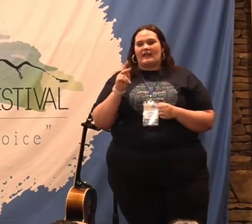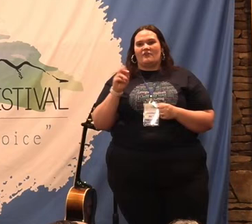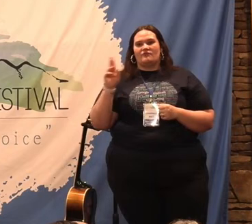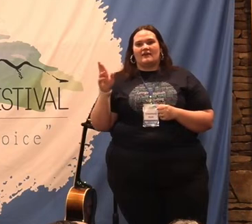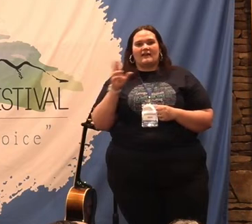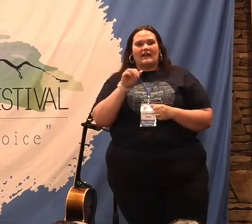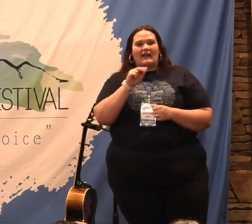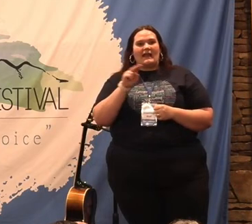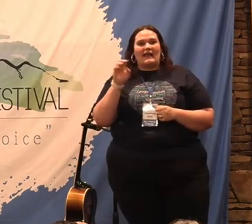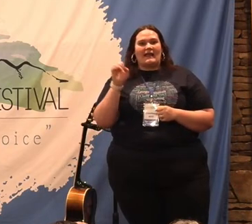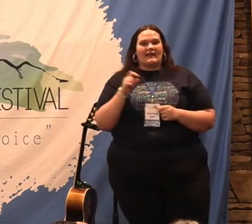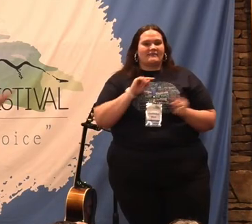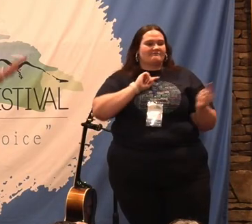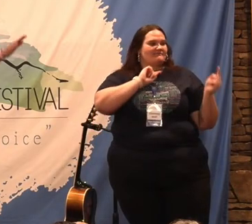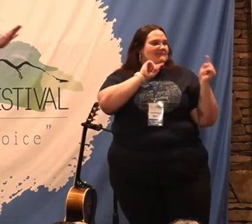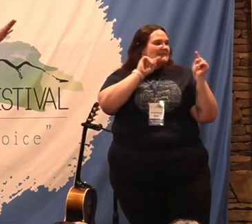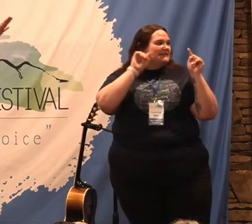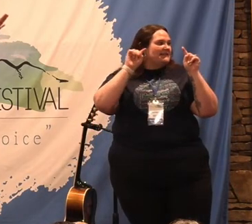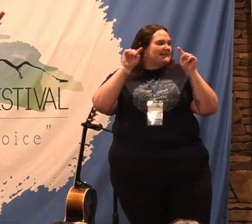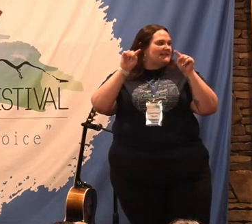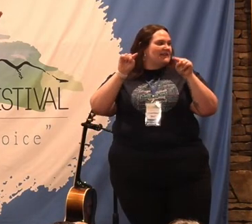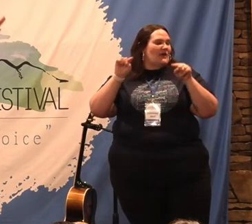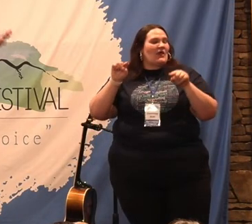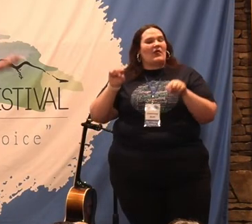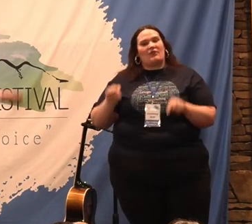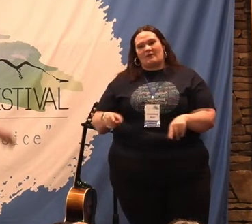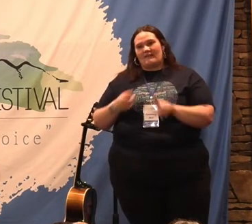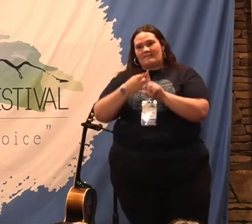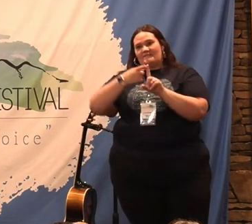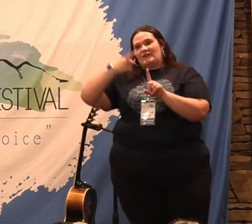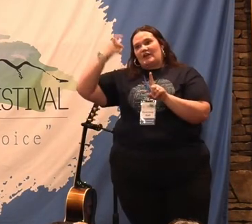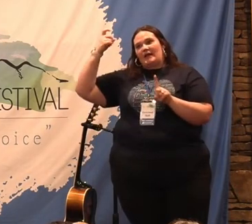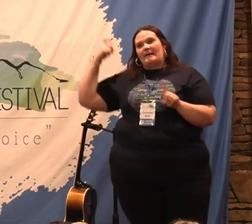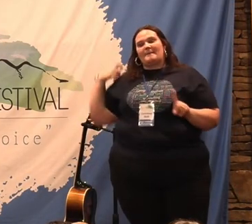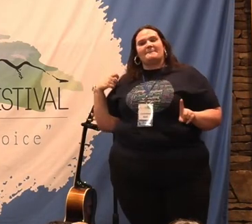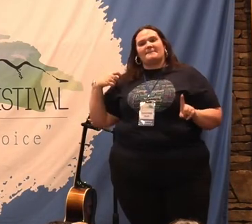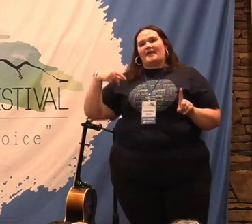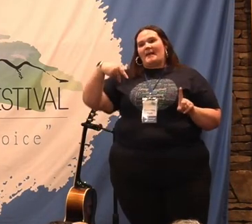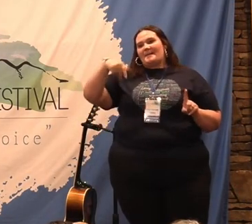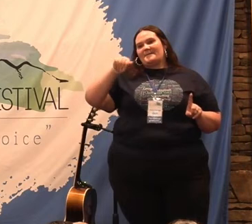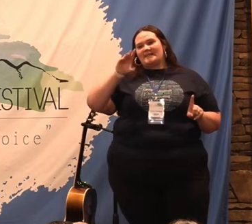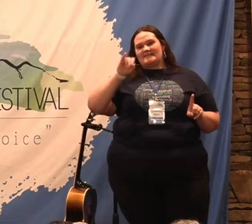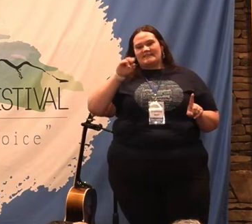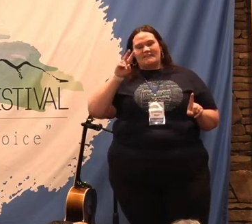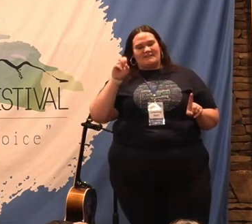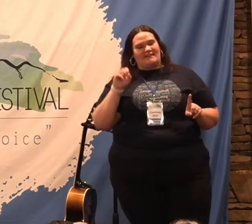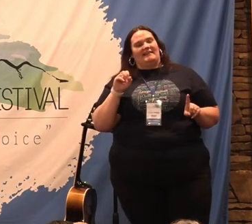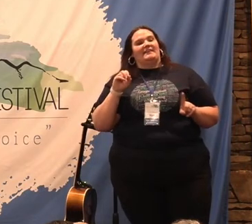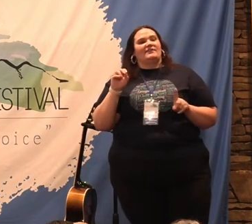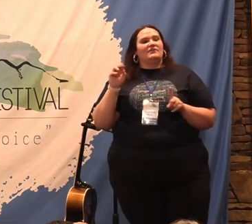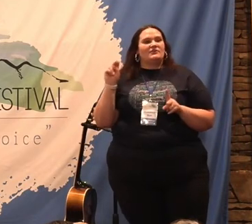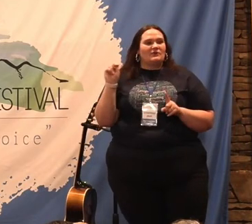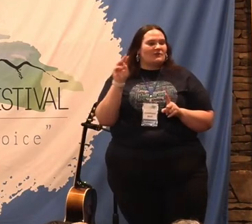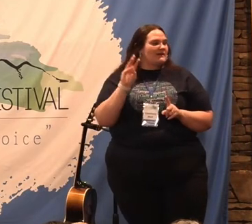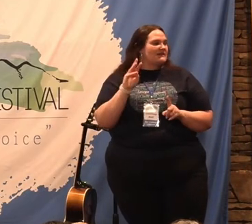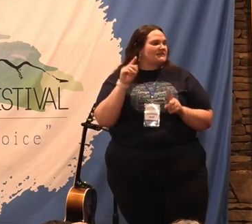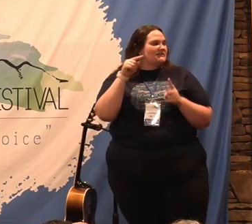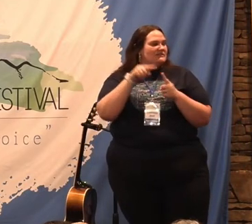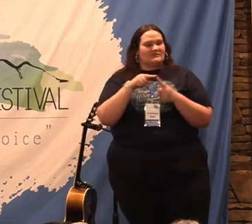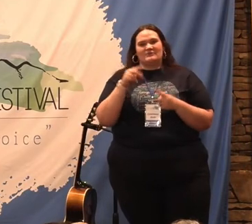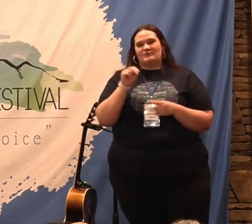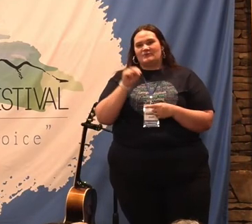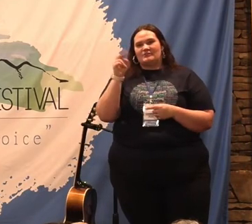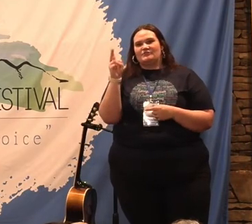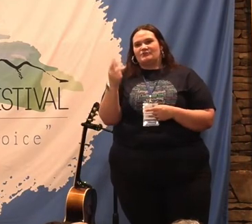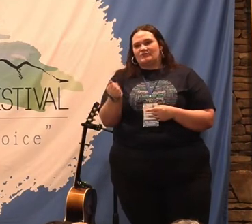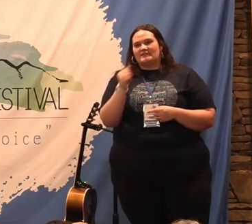comes all the way from the Pacific Northwest to North Georgia to tell us